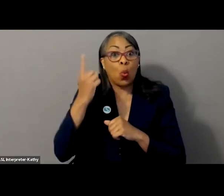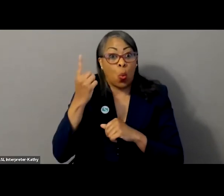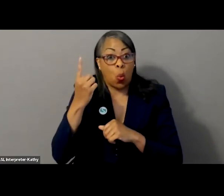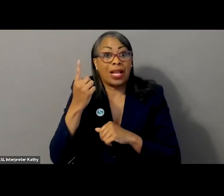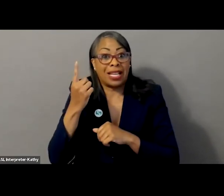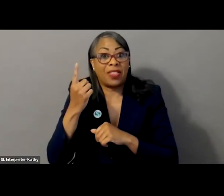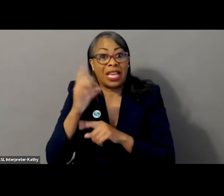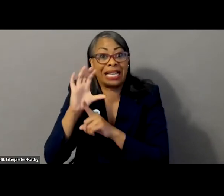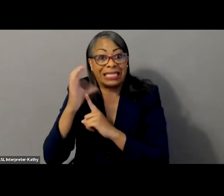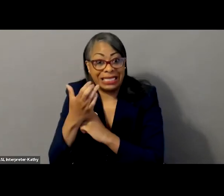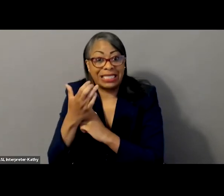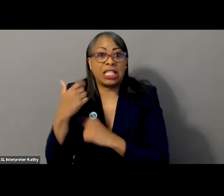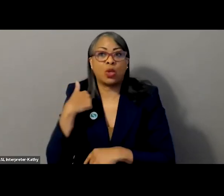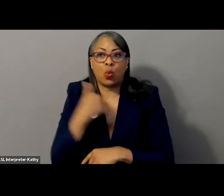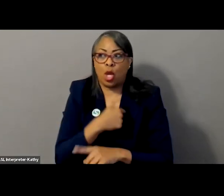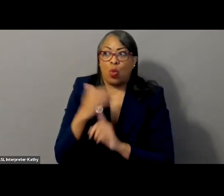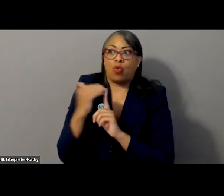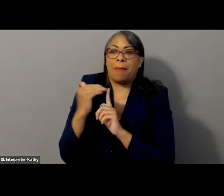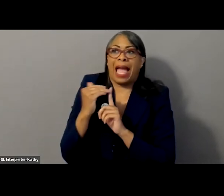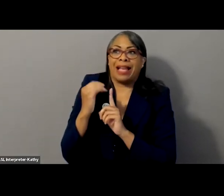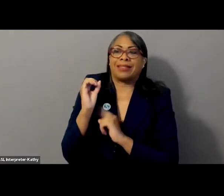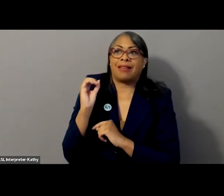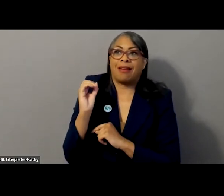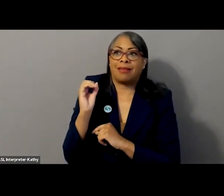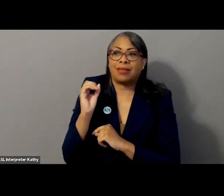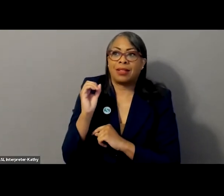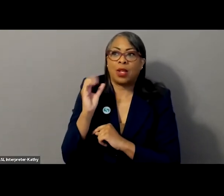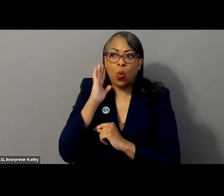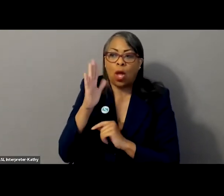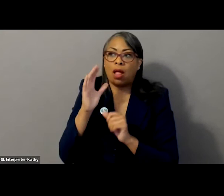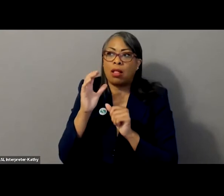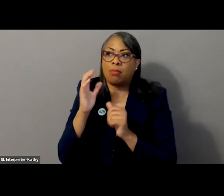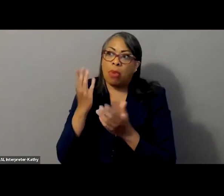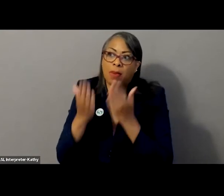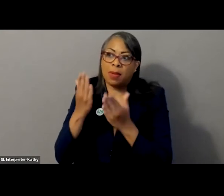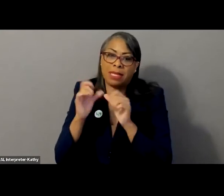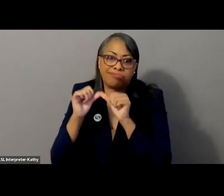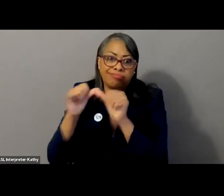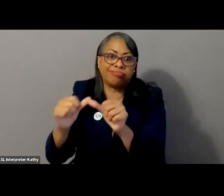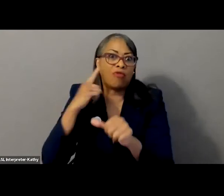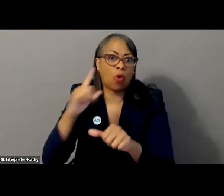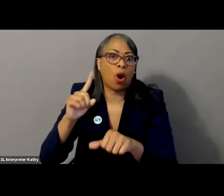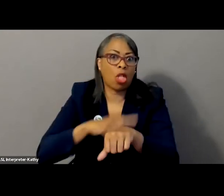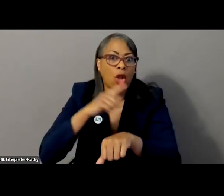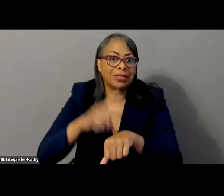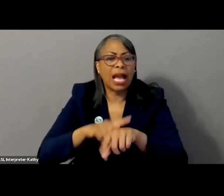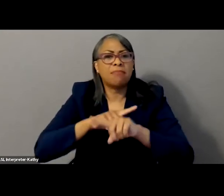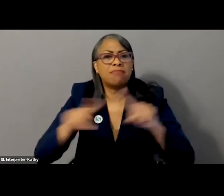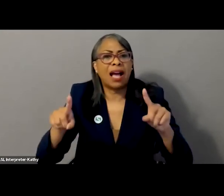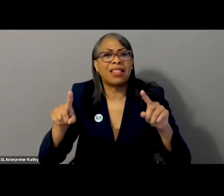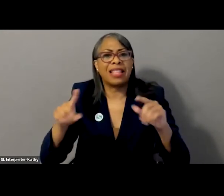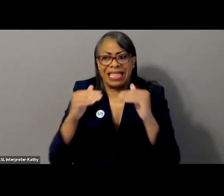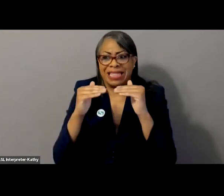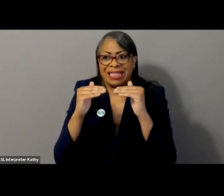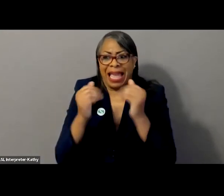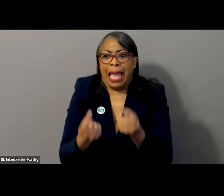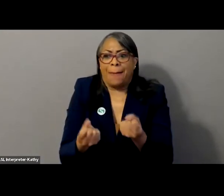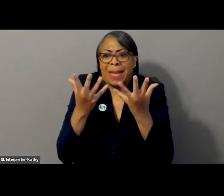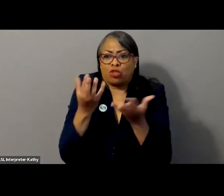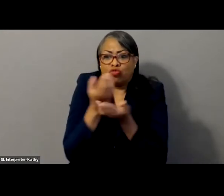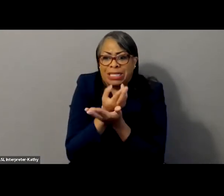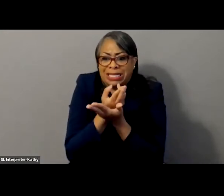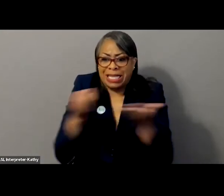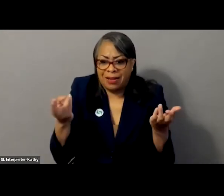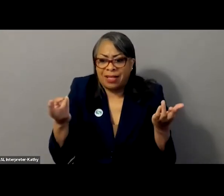were reminded was likely to prevail for some time was that the level of resources available to the center